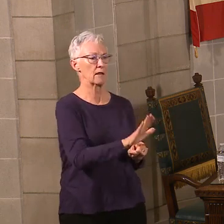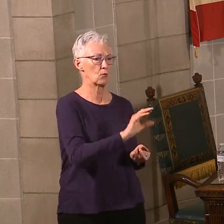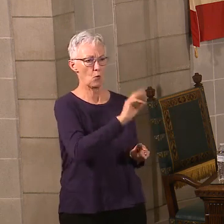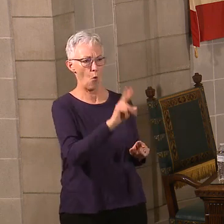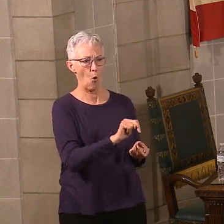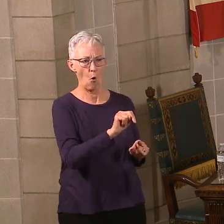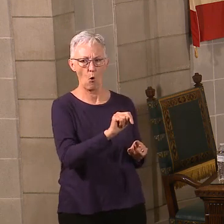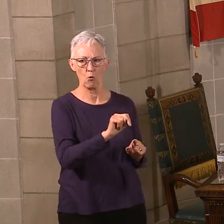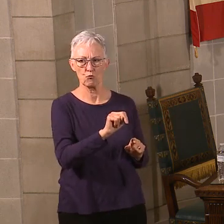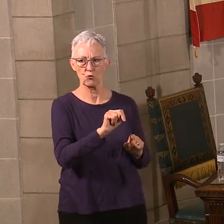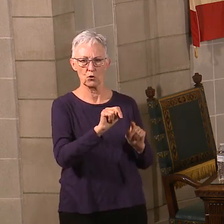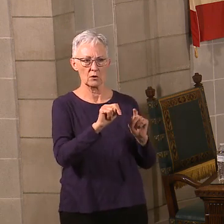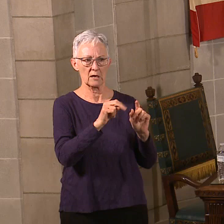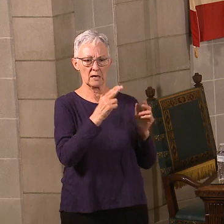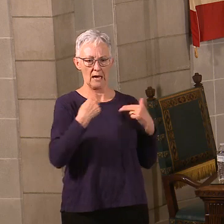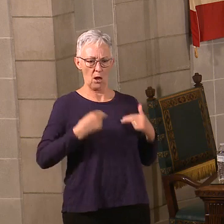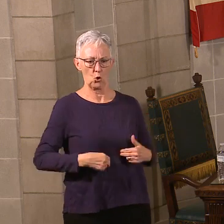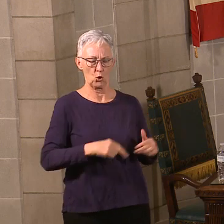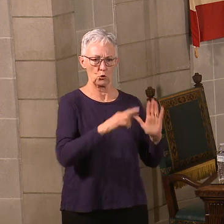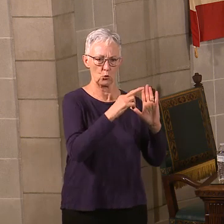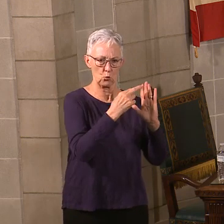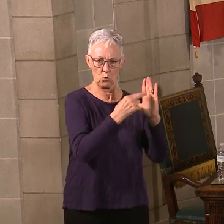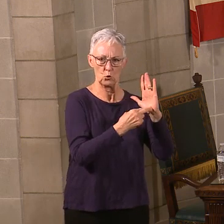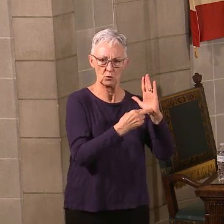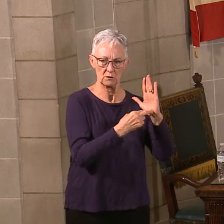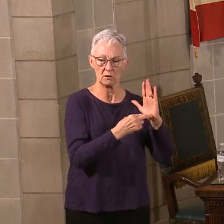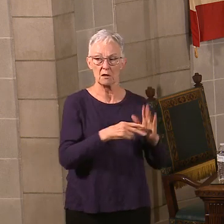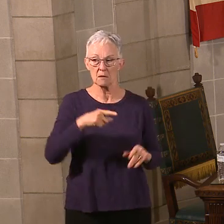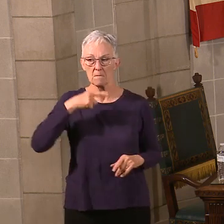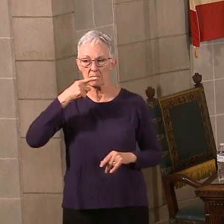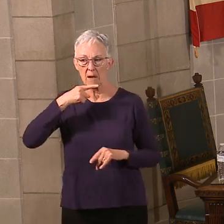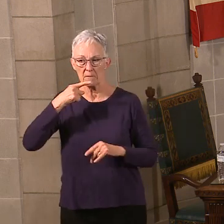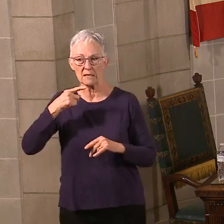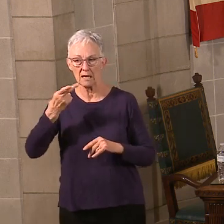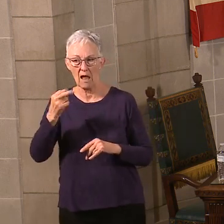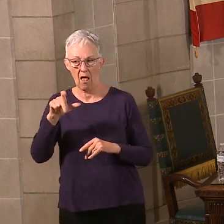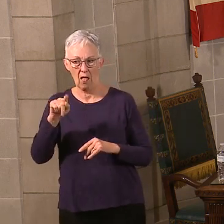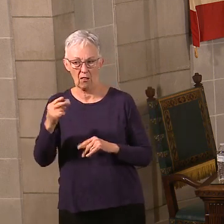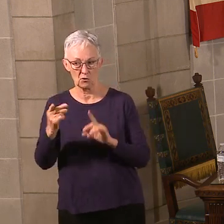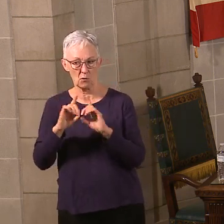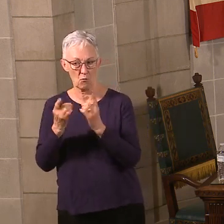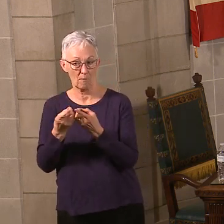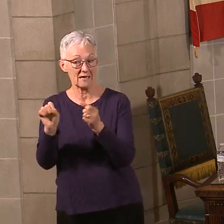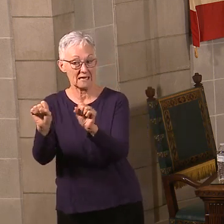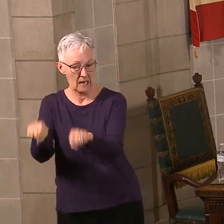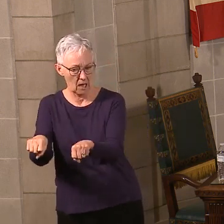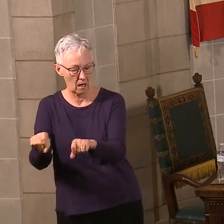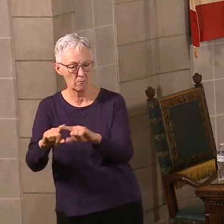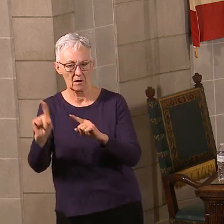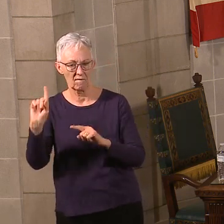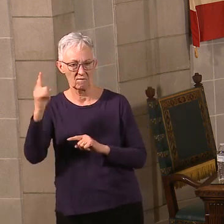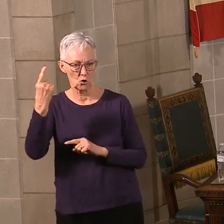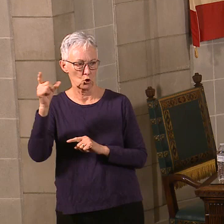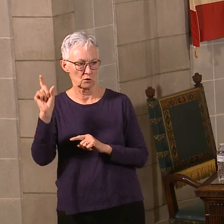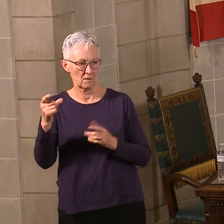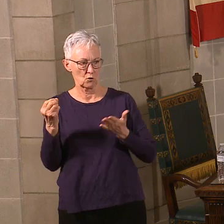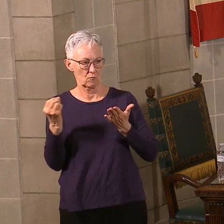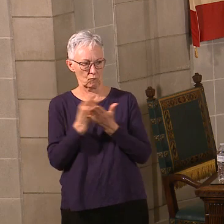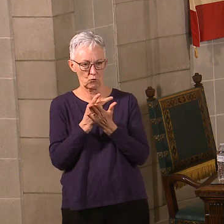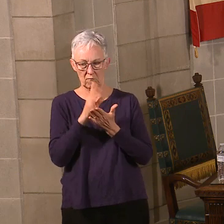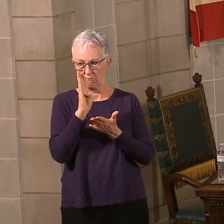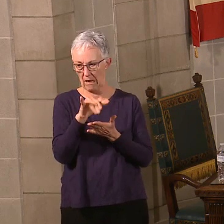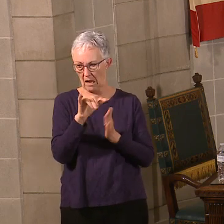of cities. Public health departments can, but they also have to get it checked off with the state. Rob McCartney wants to know